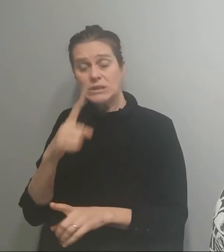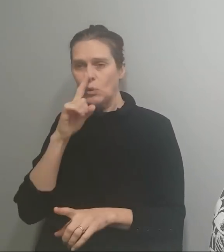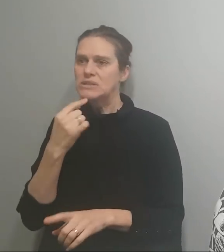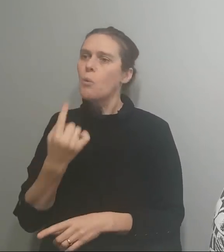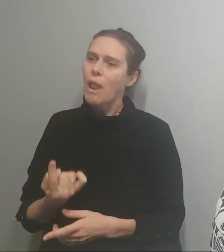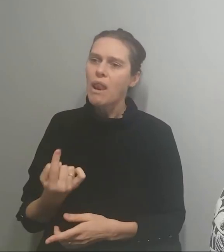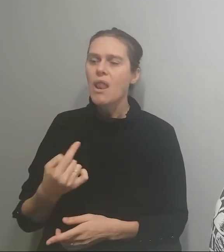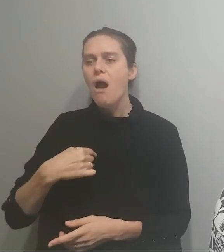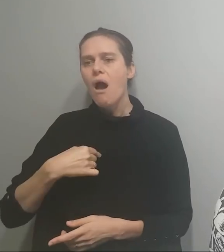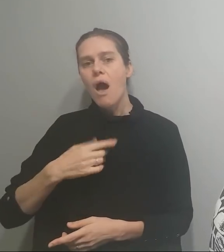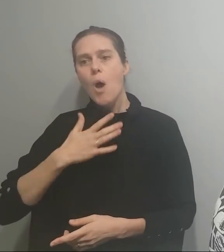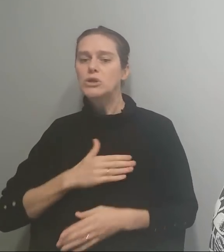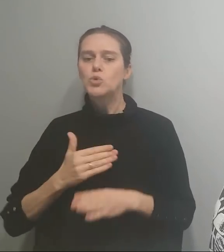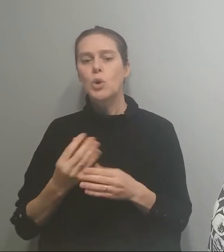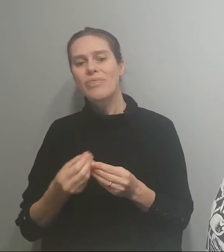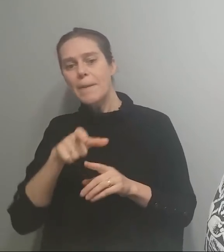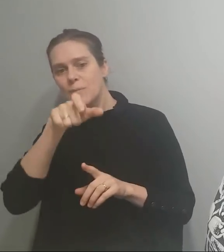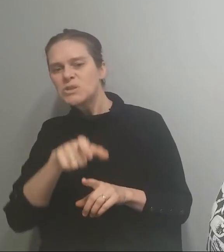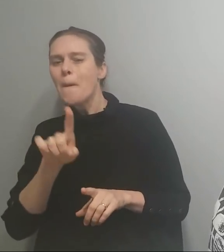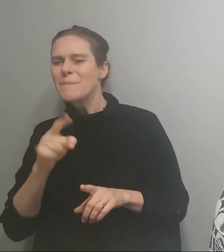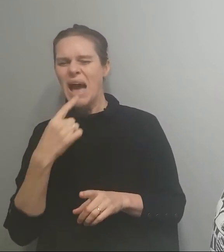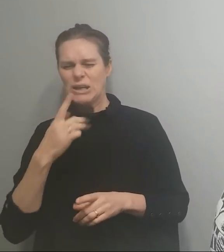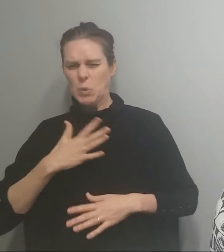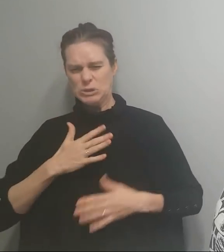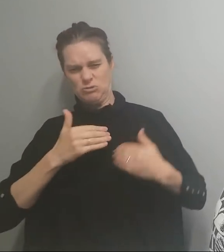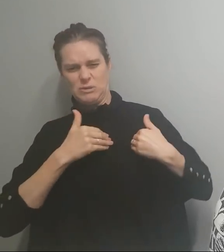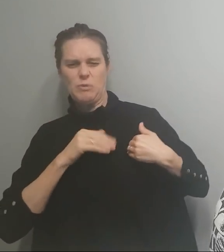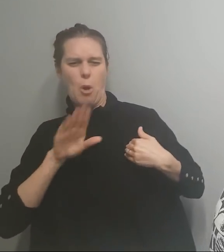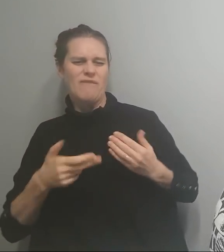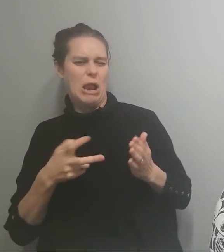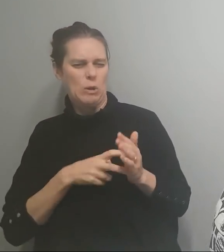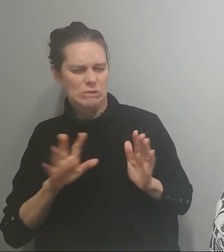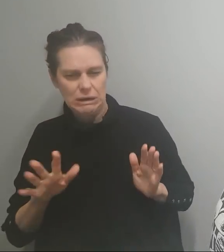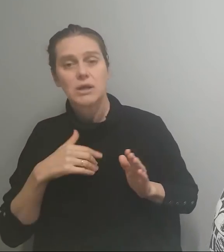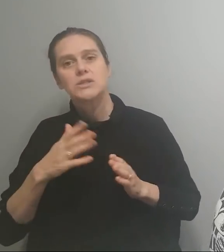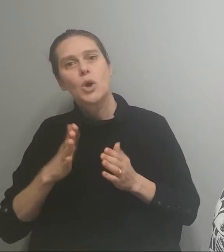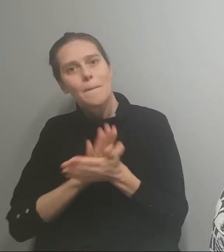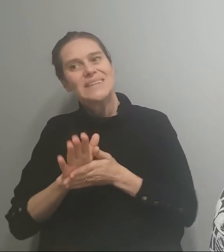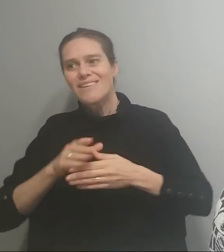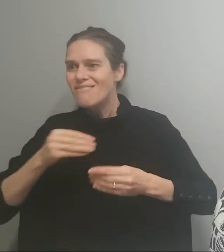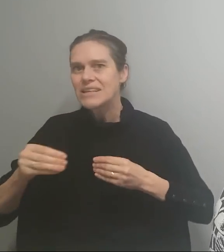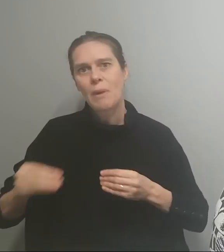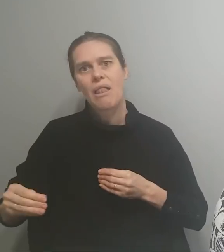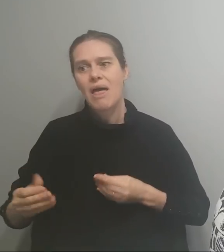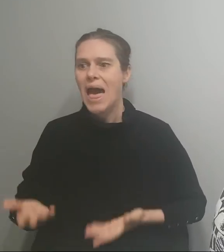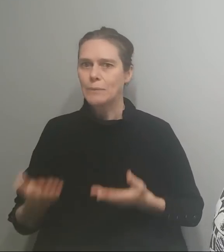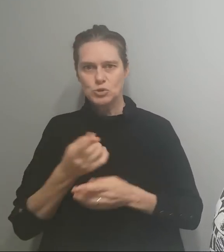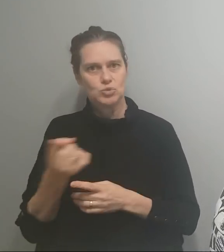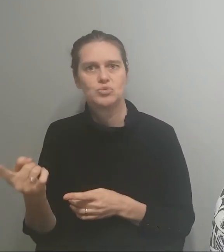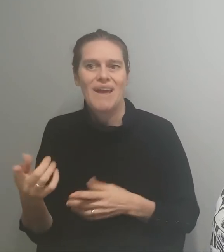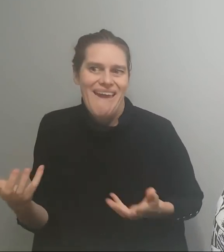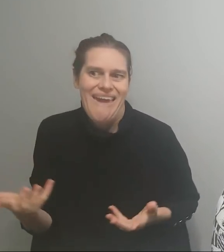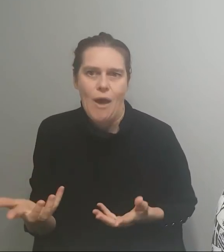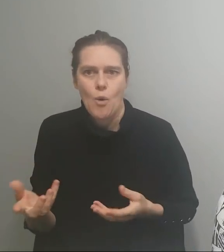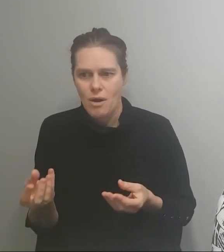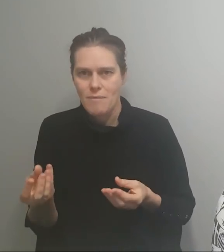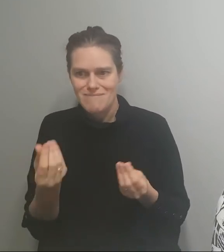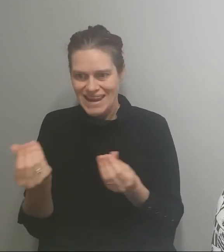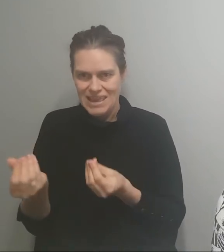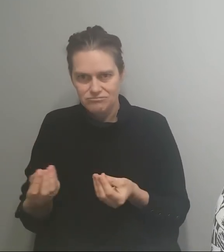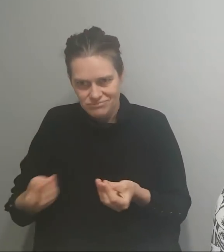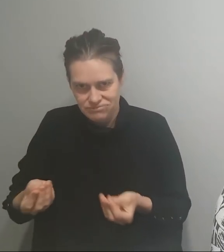one who manages the contract with them. So there'll be a whole range of options available to people about how they manage that money. Nikki has